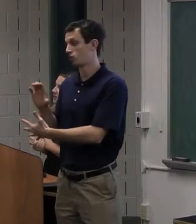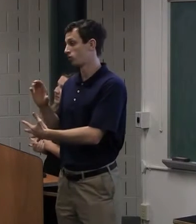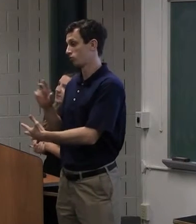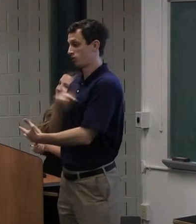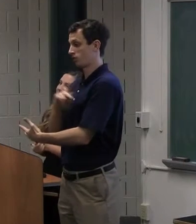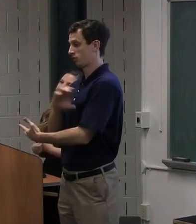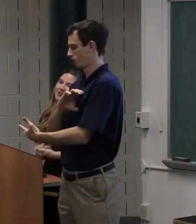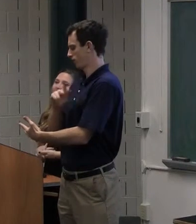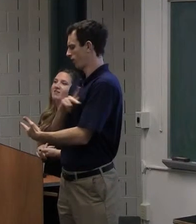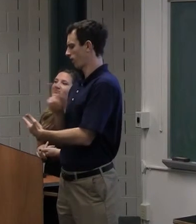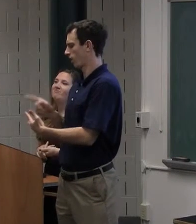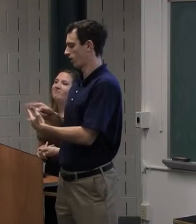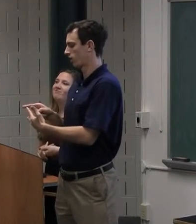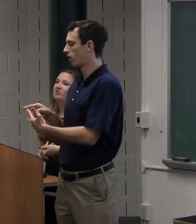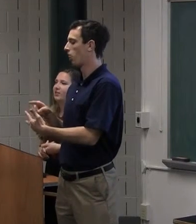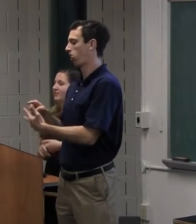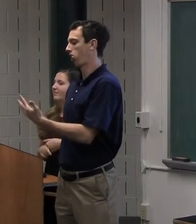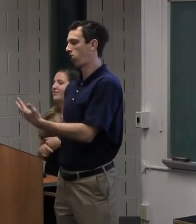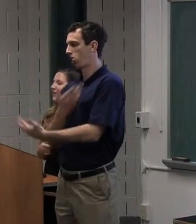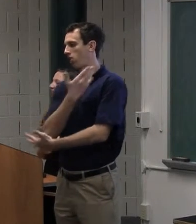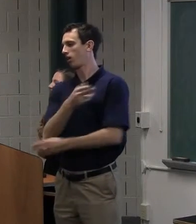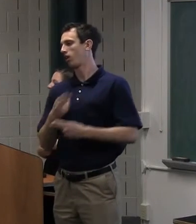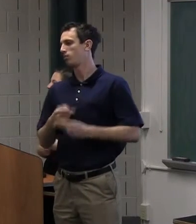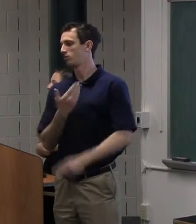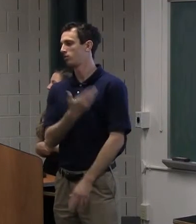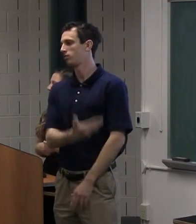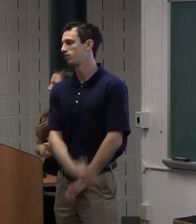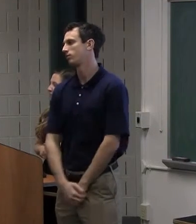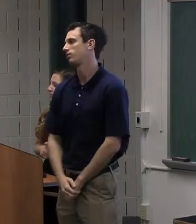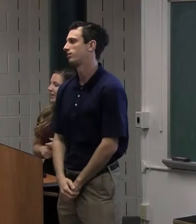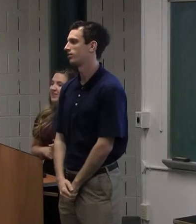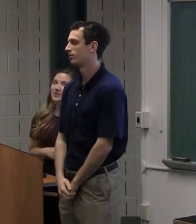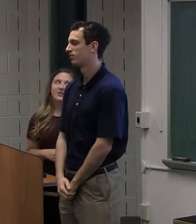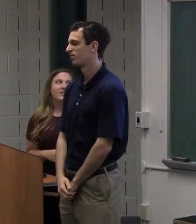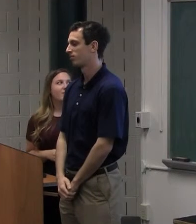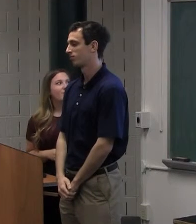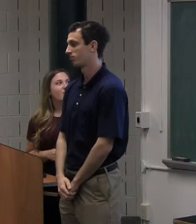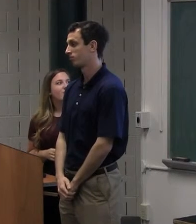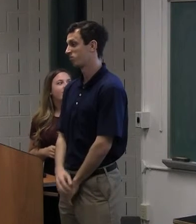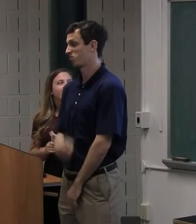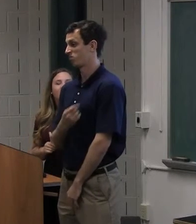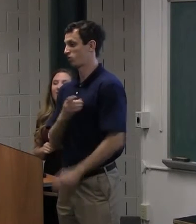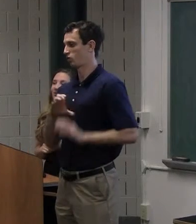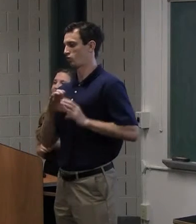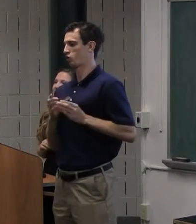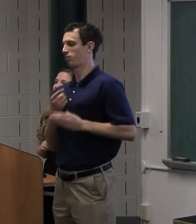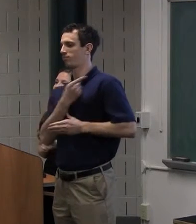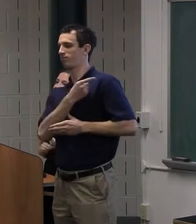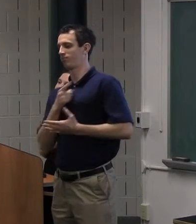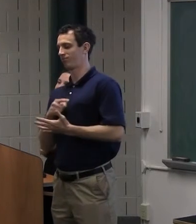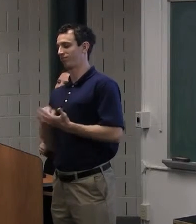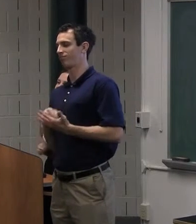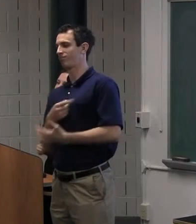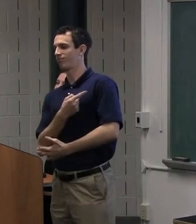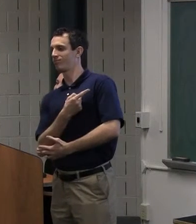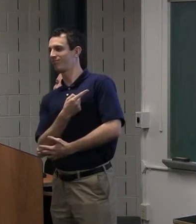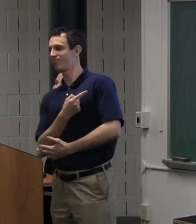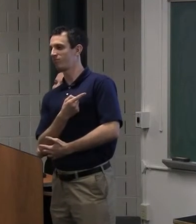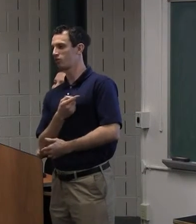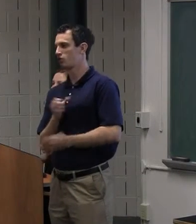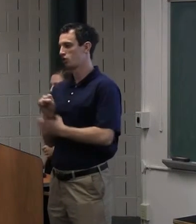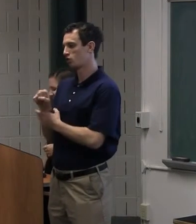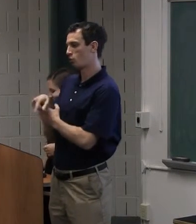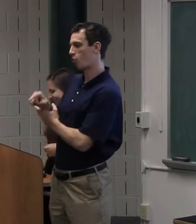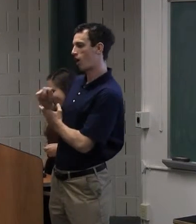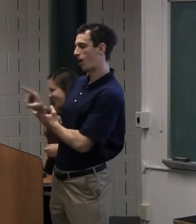Kate Peterson, and Lola Johnson, sorry. And this is our little cohort, or the squad, whatever you want to call